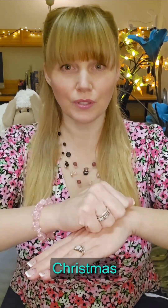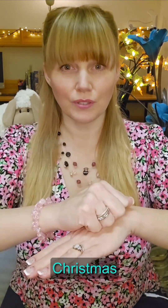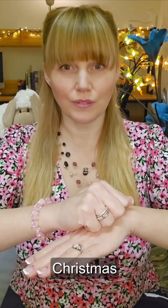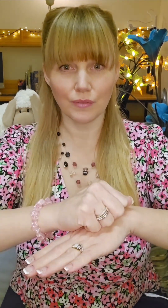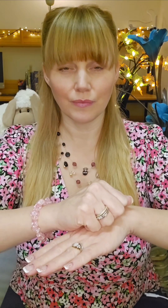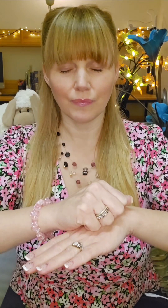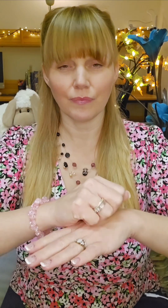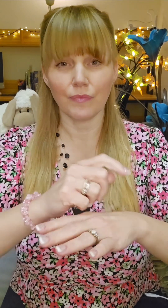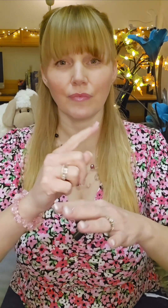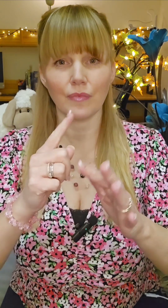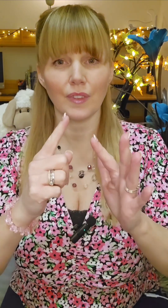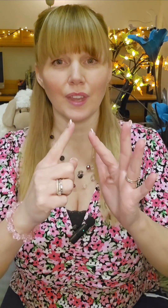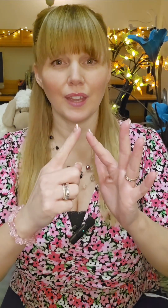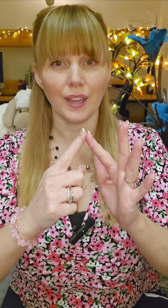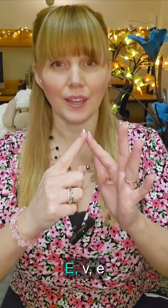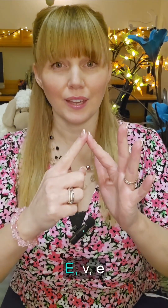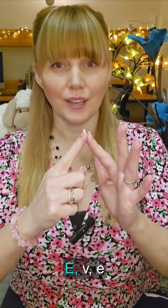Christmas Eve,